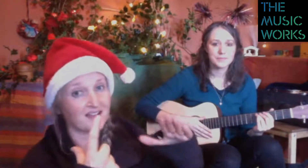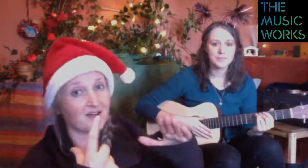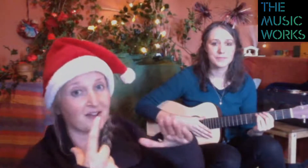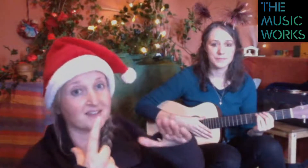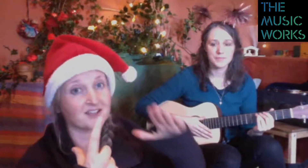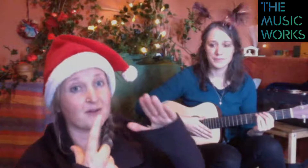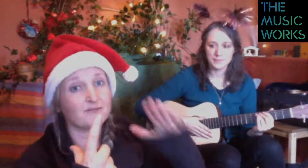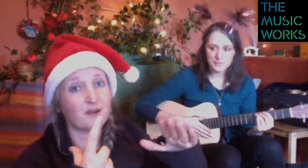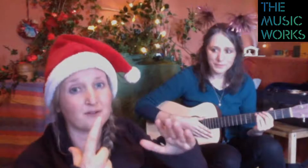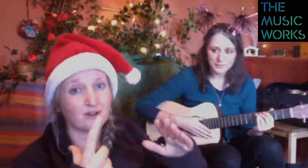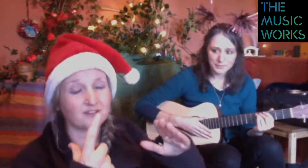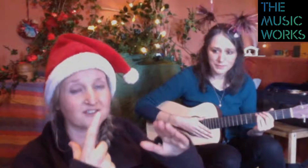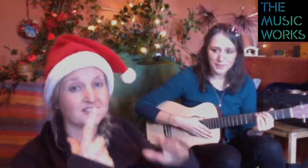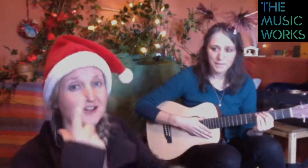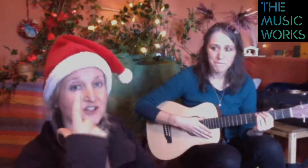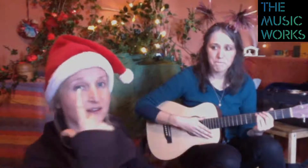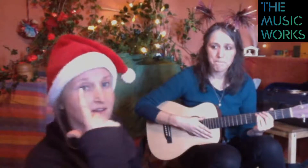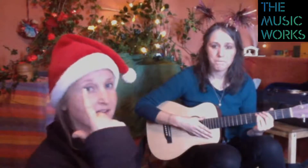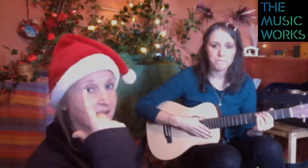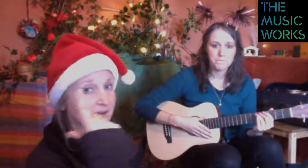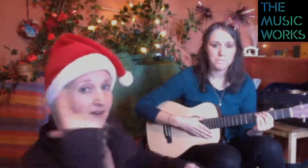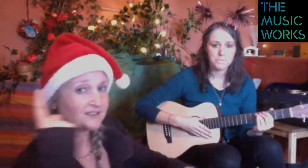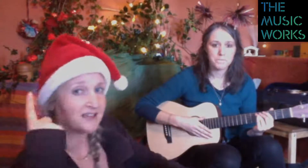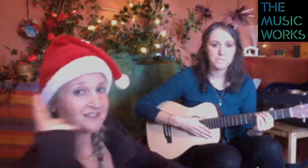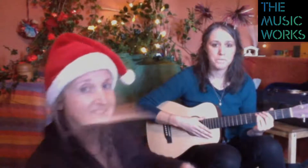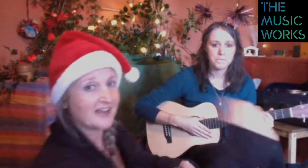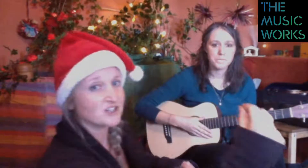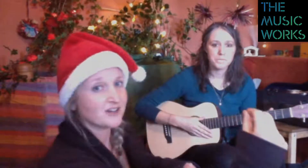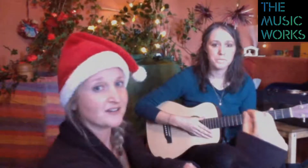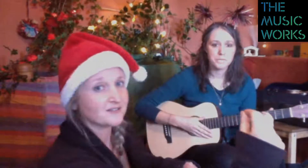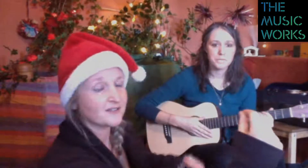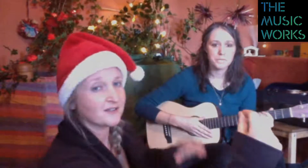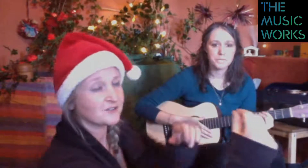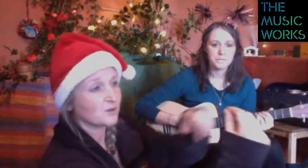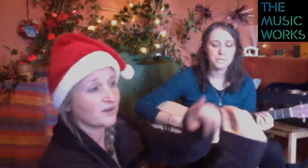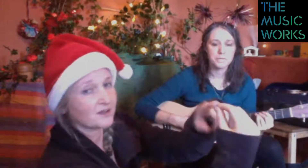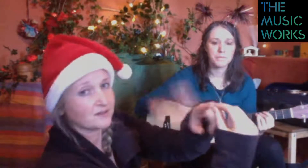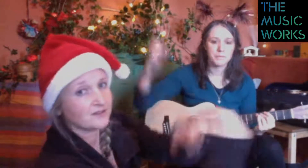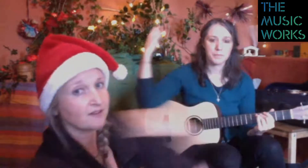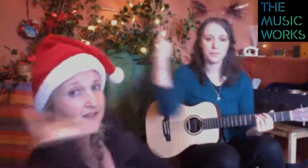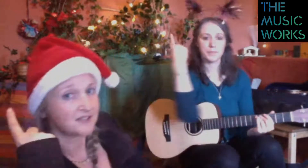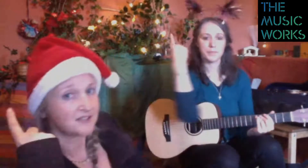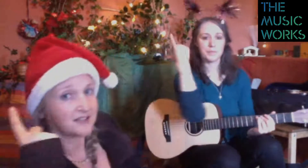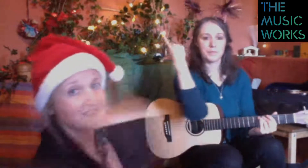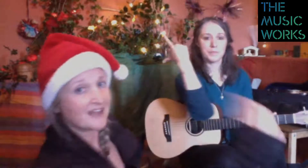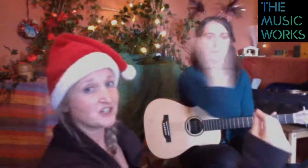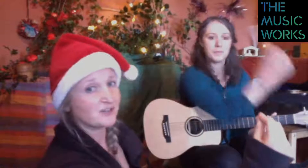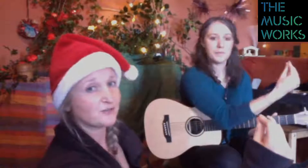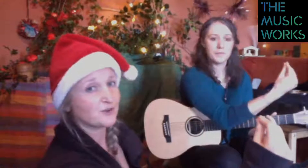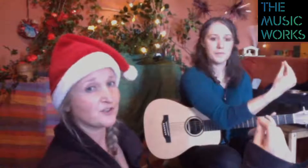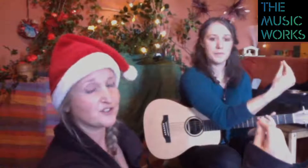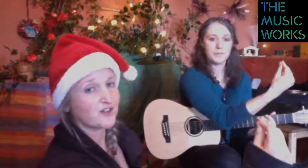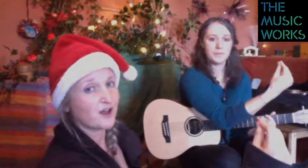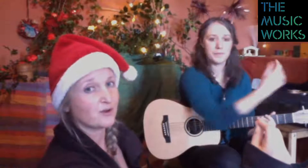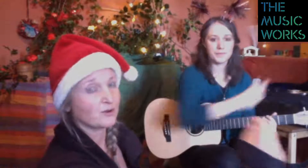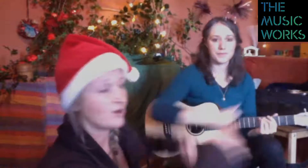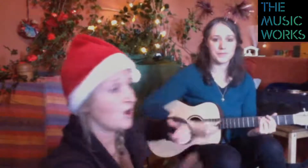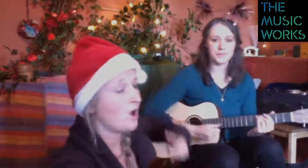and it's going very fast, it's dashing. Here we go, and it's dashing, quick, like this. Dashing through the snow on